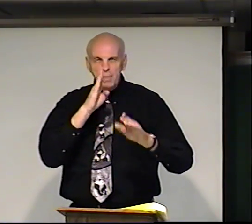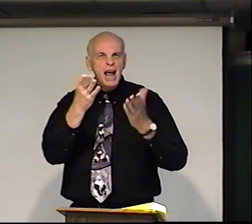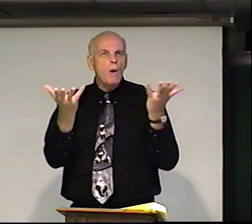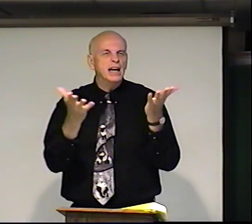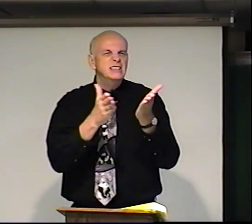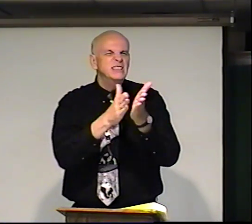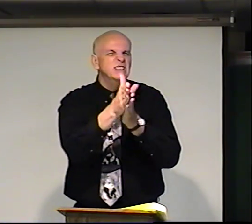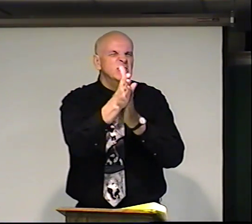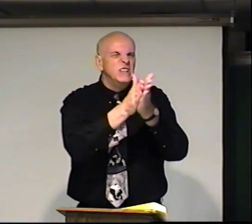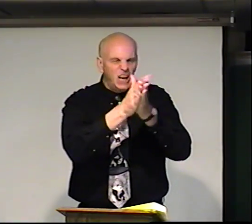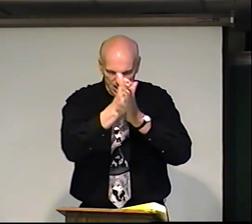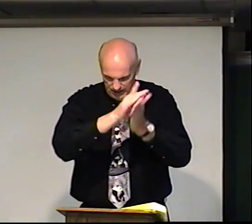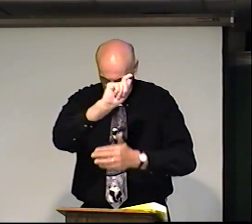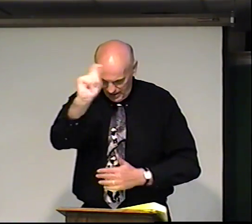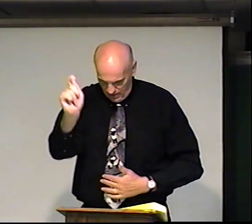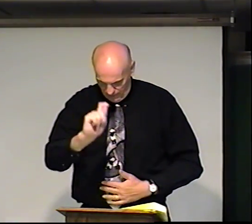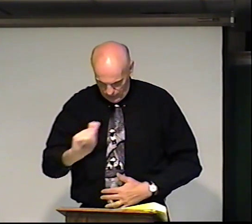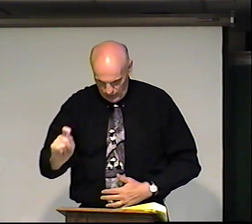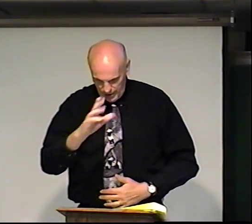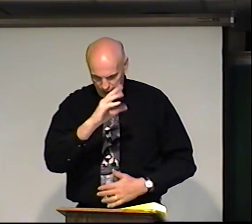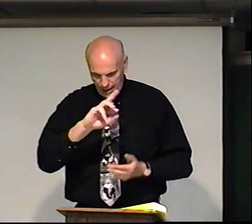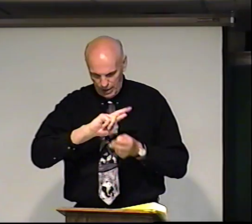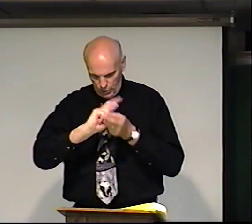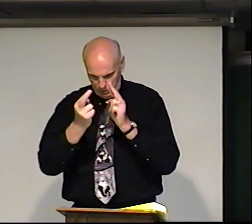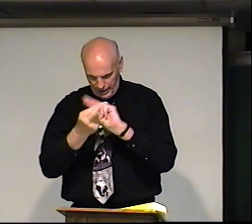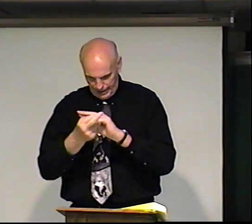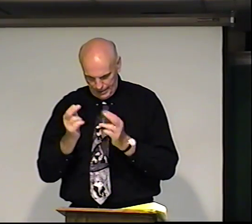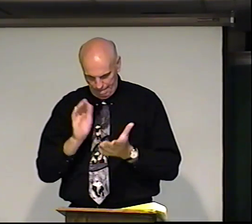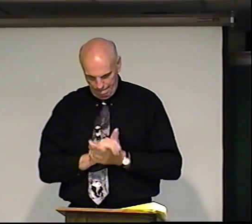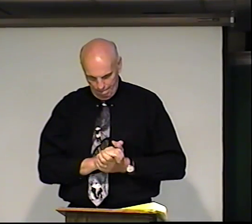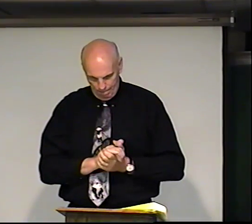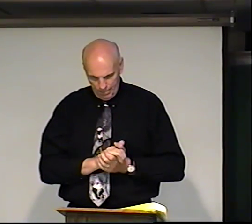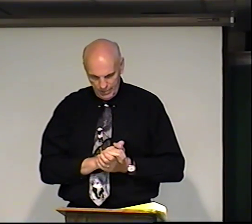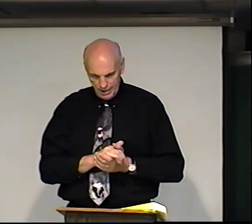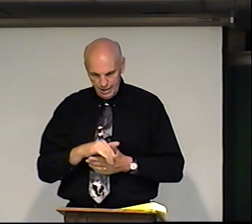He was there for everything.